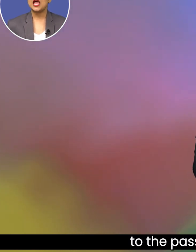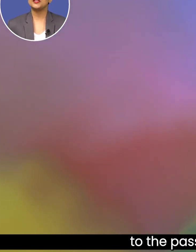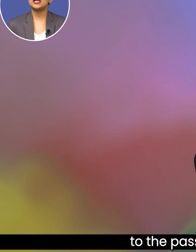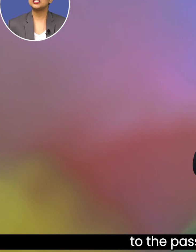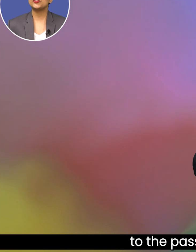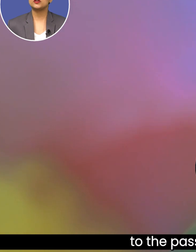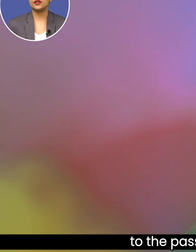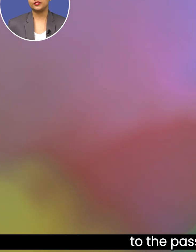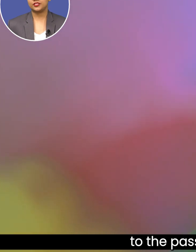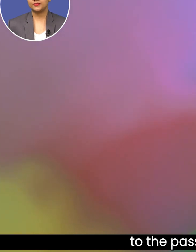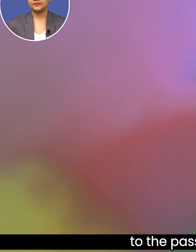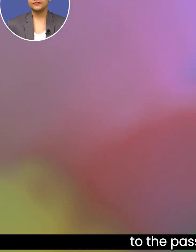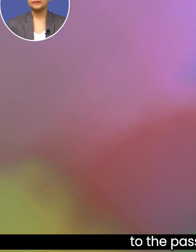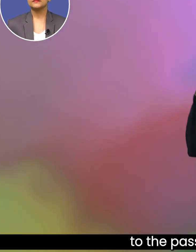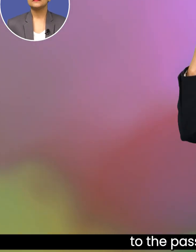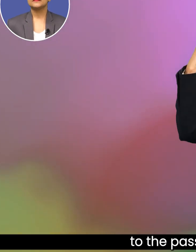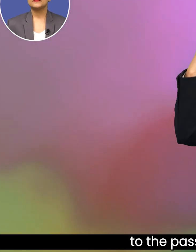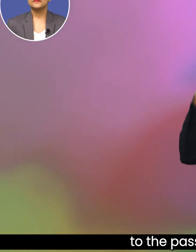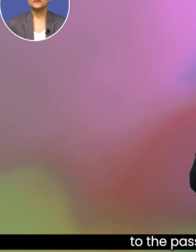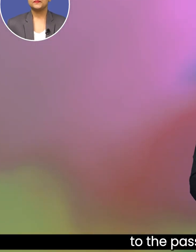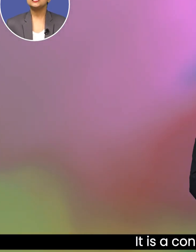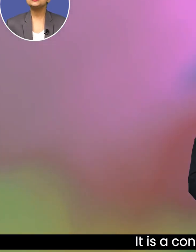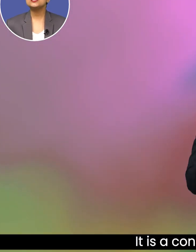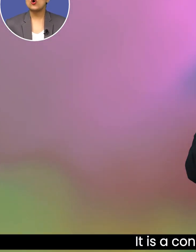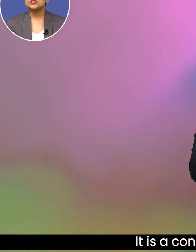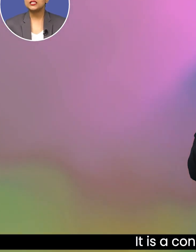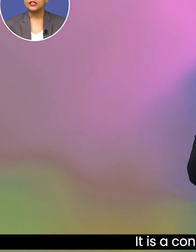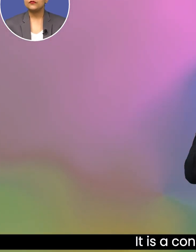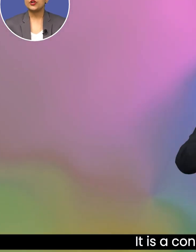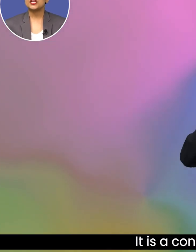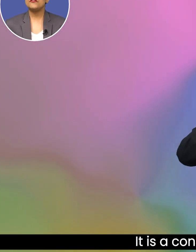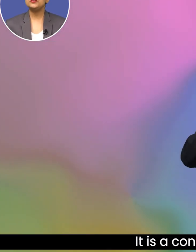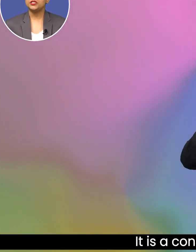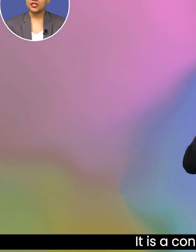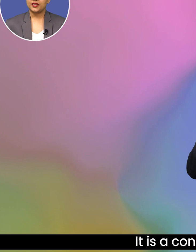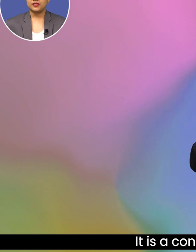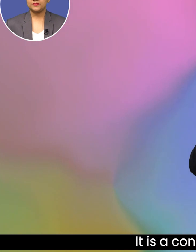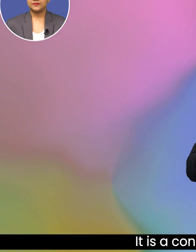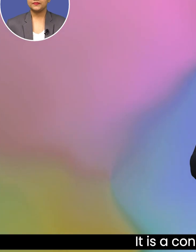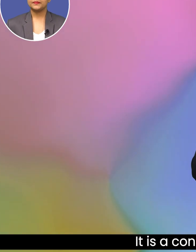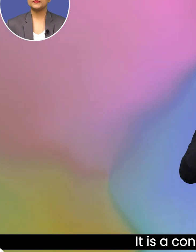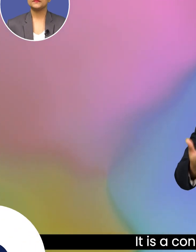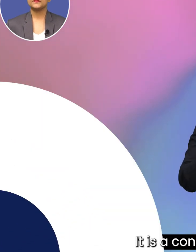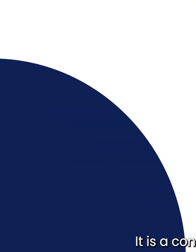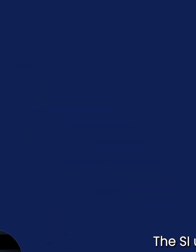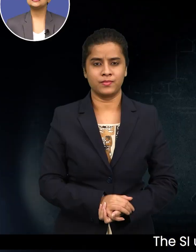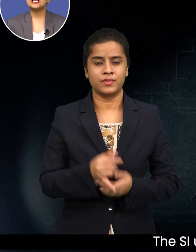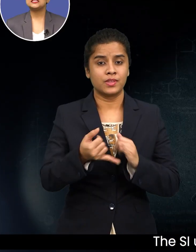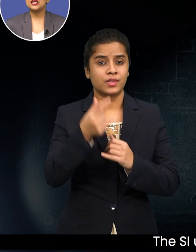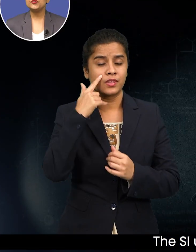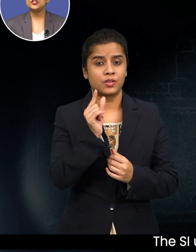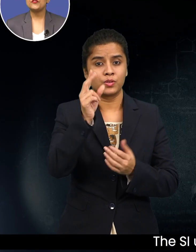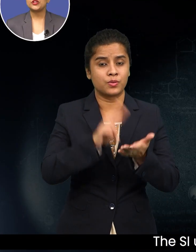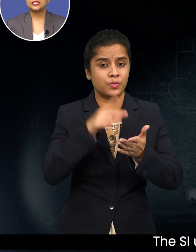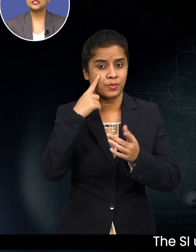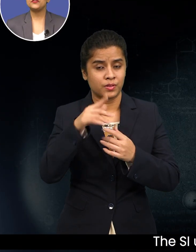of an electric current. It is a constant for a given material. The